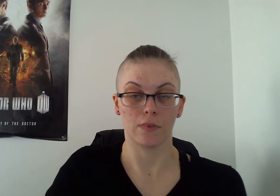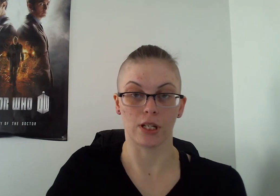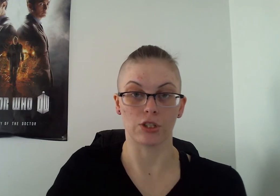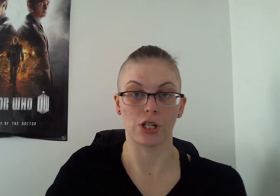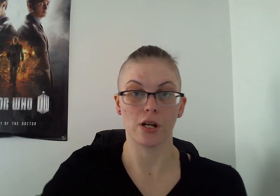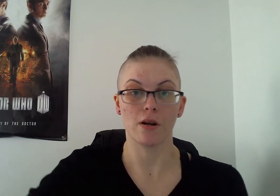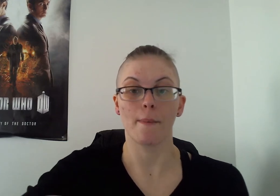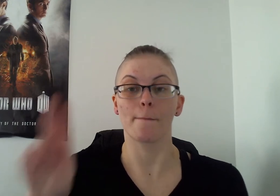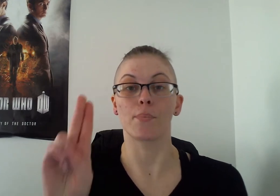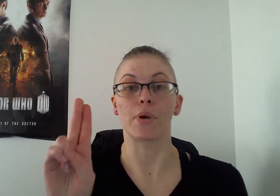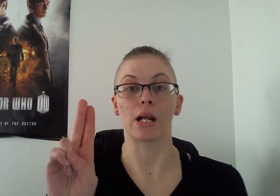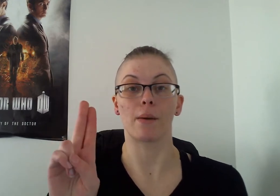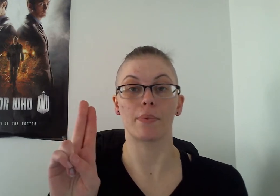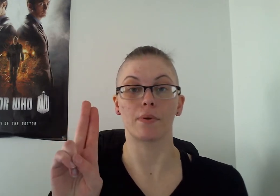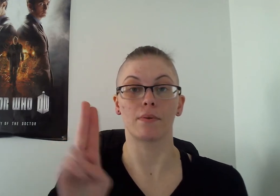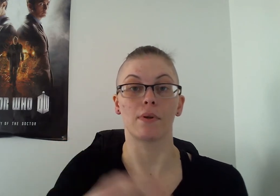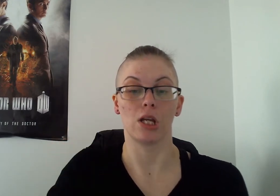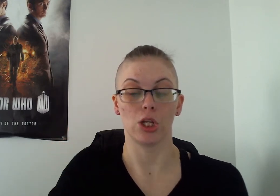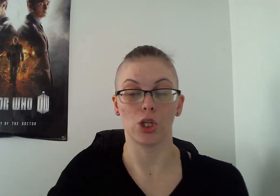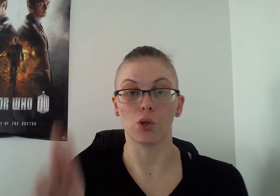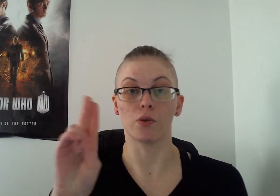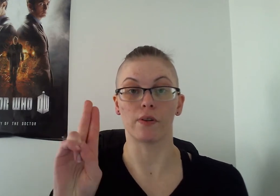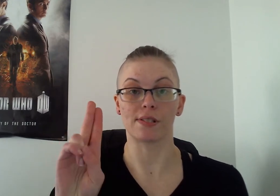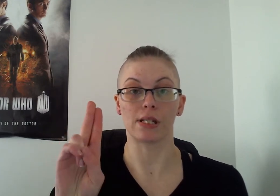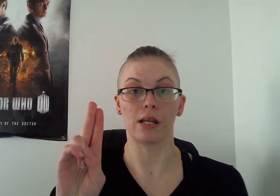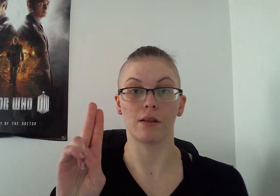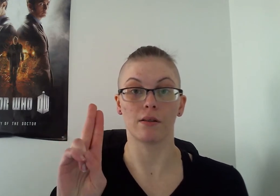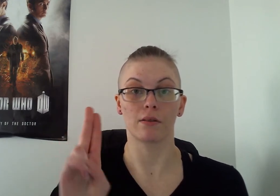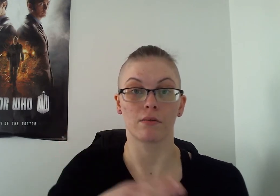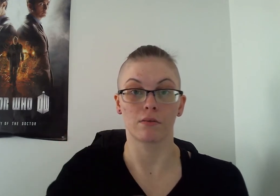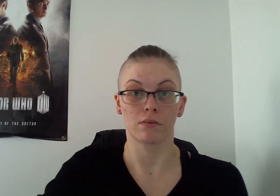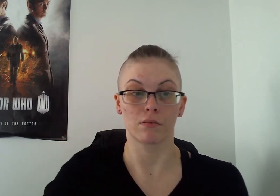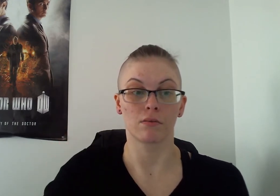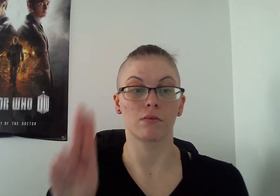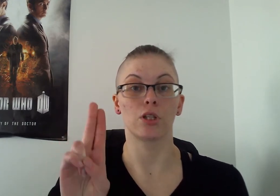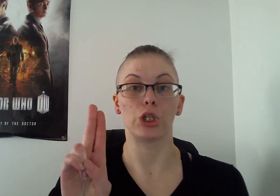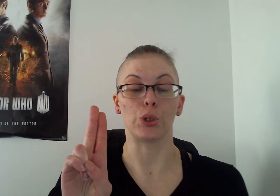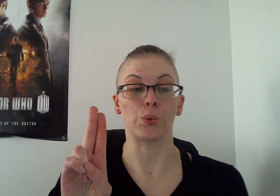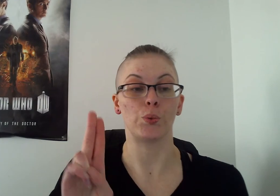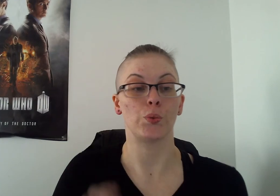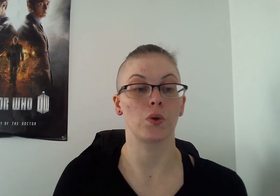Touch here, bring it up. University. U.